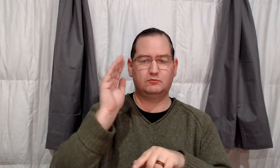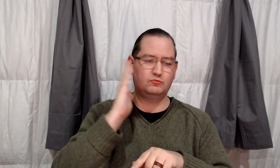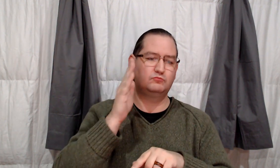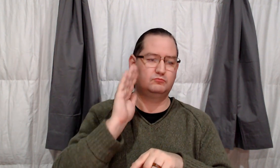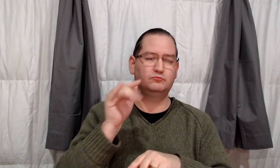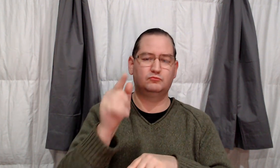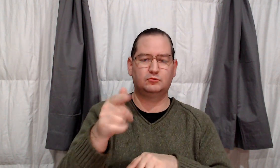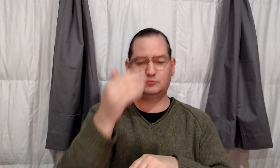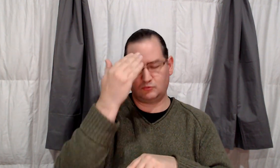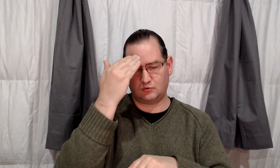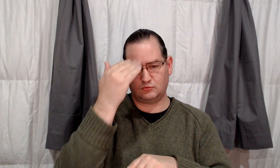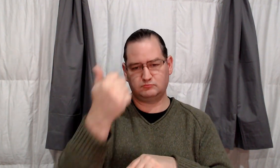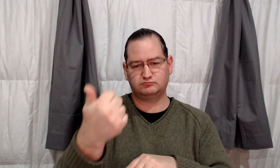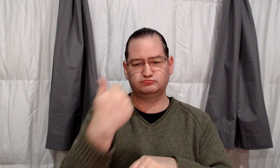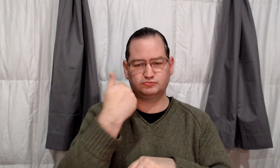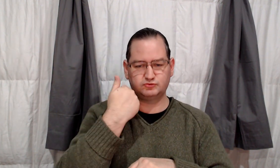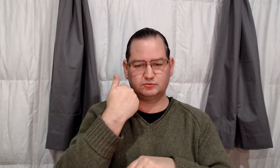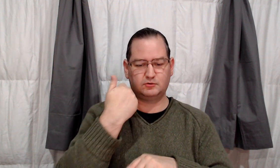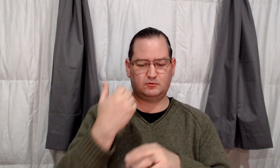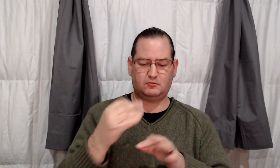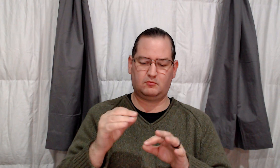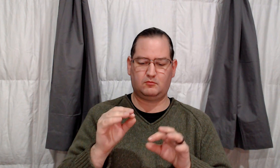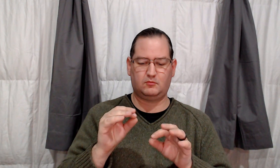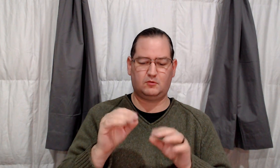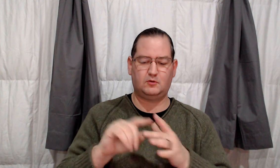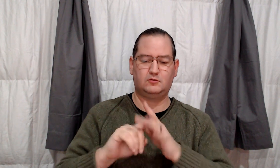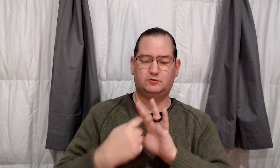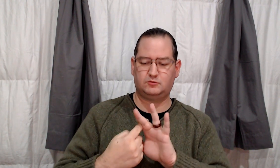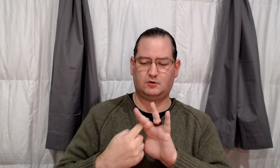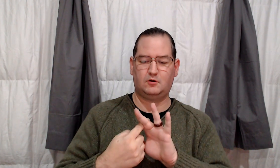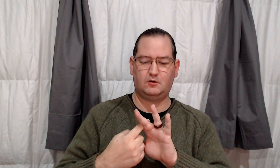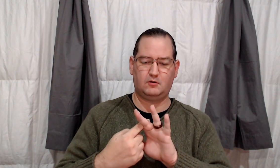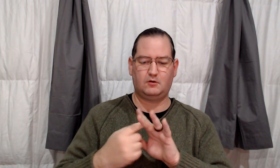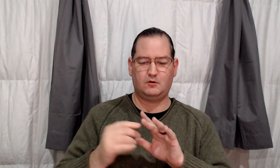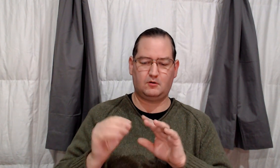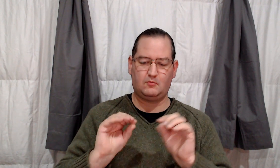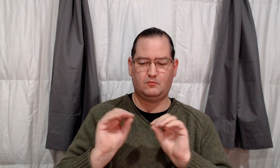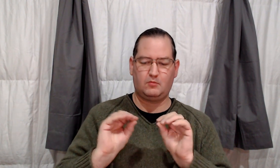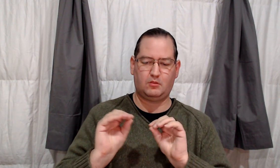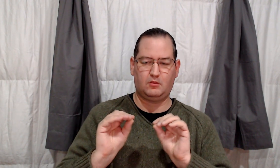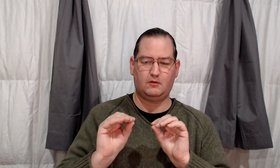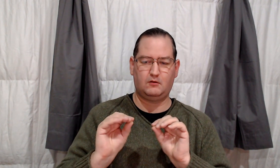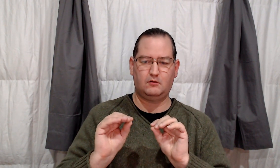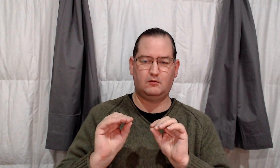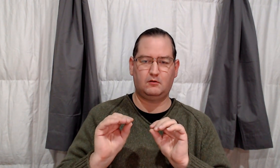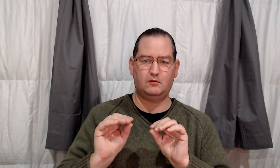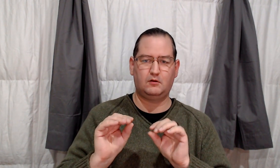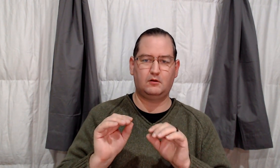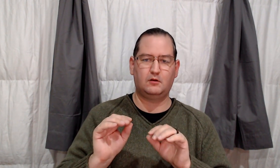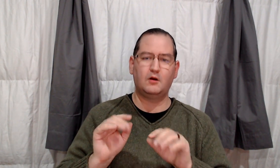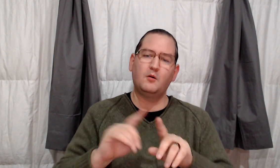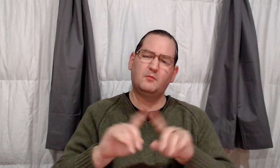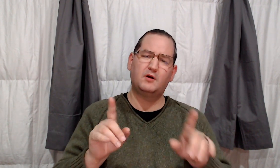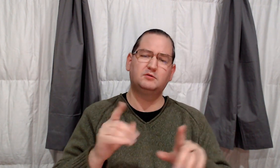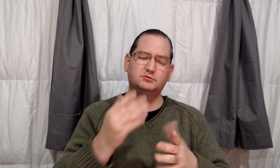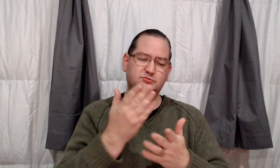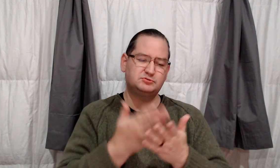One thing that you'd love to be free of, something you'd love to achieve, something that's